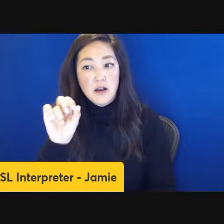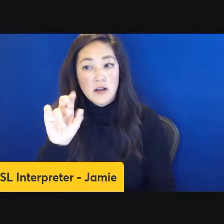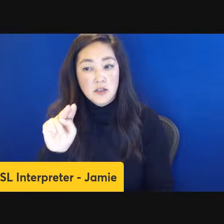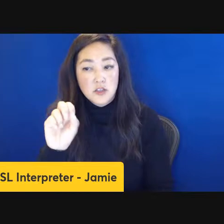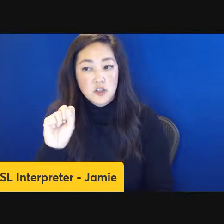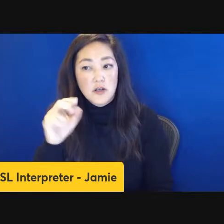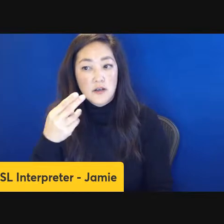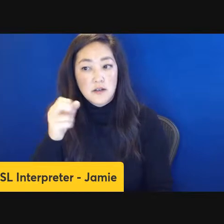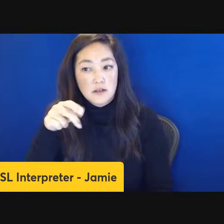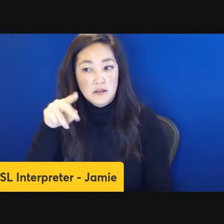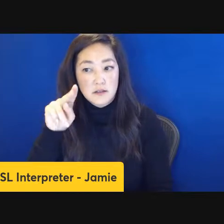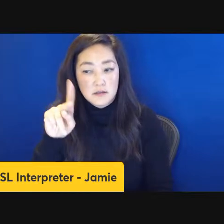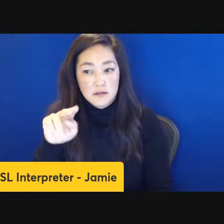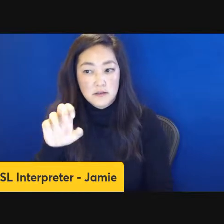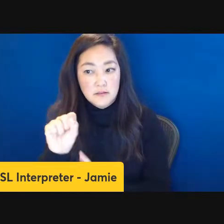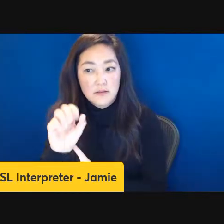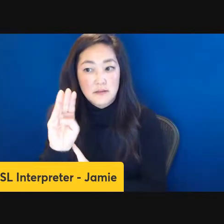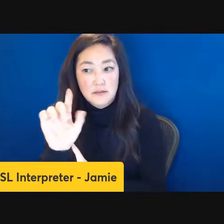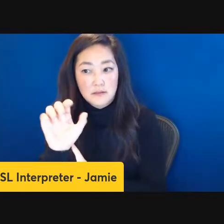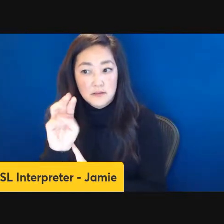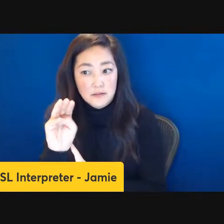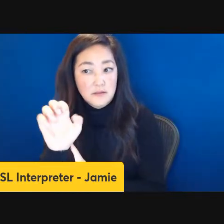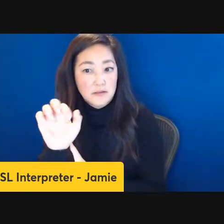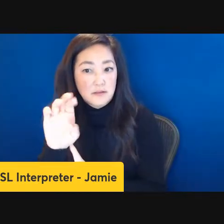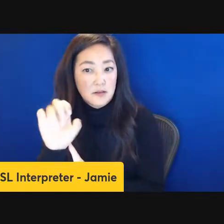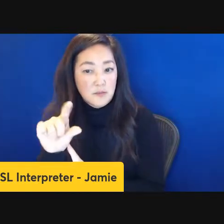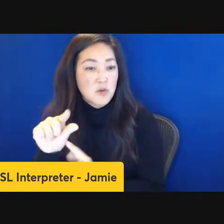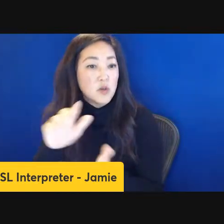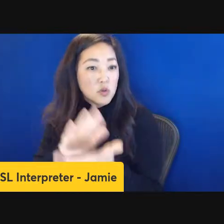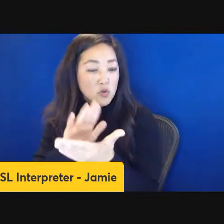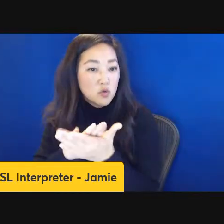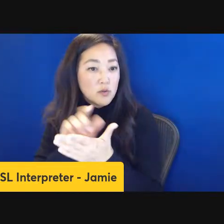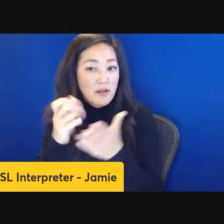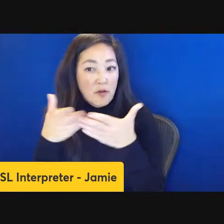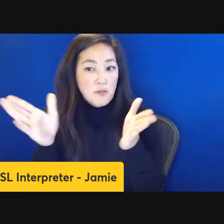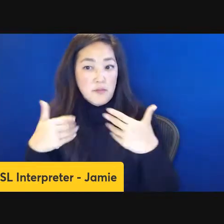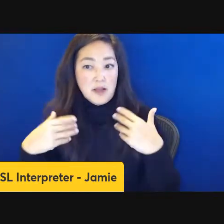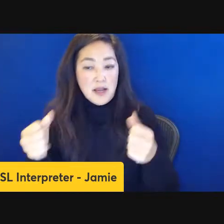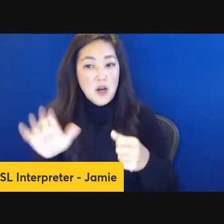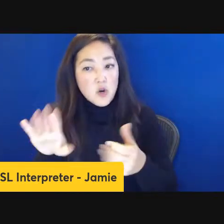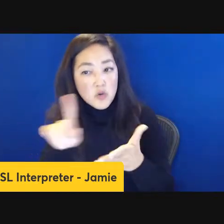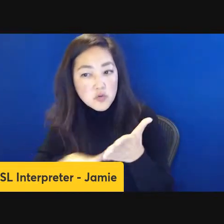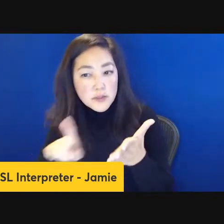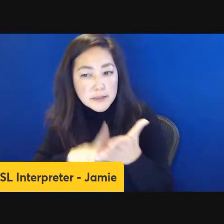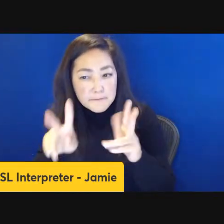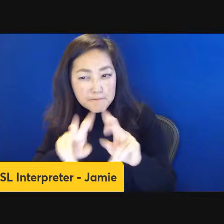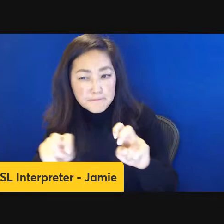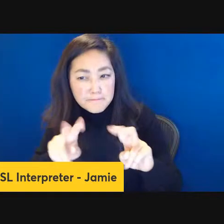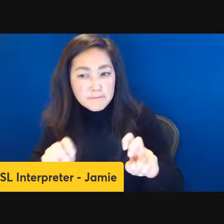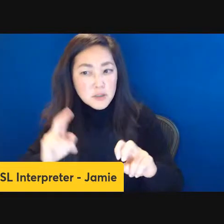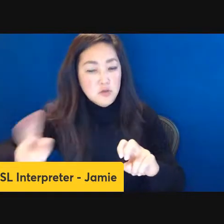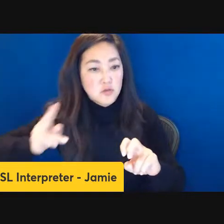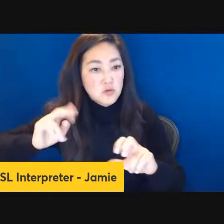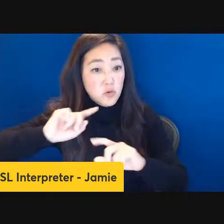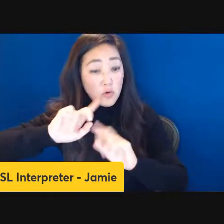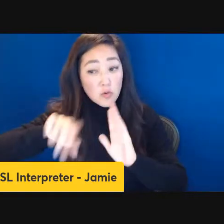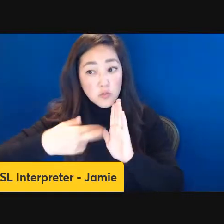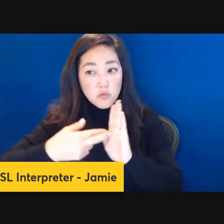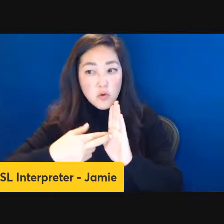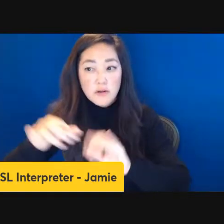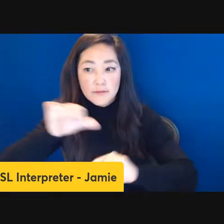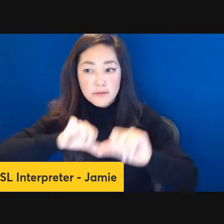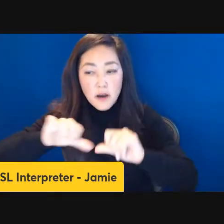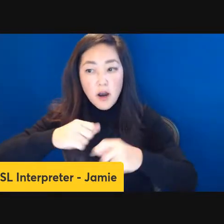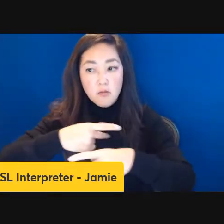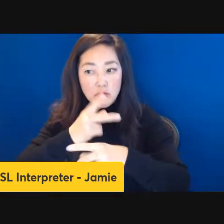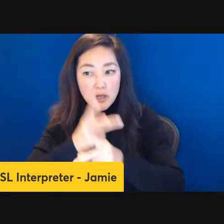Bloomberg School of Public Health. Her research analyzes the historical role of science in the production of